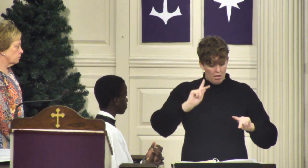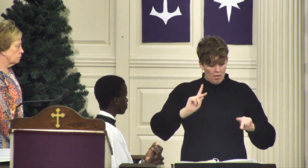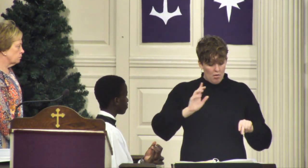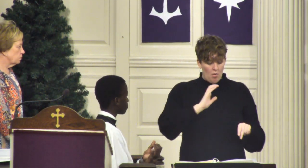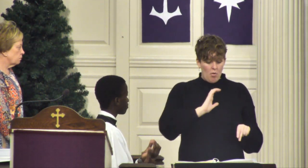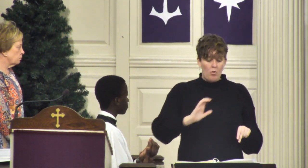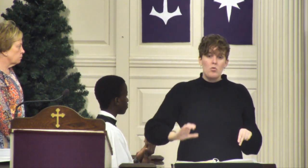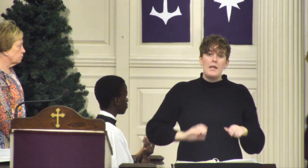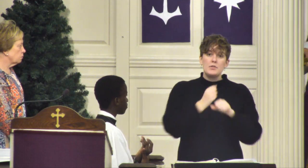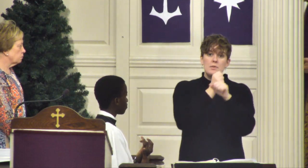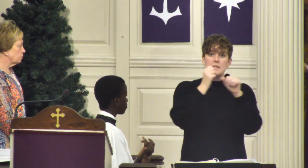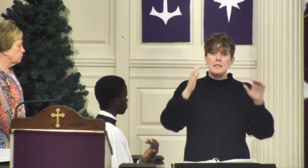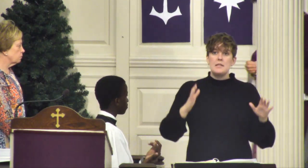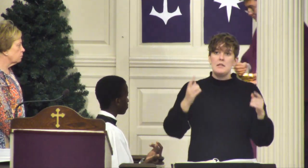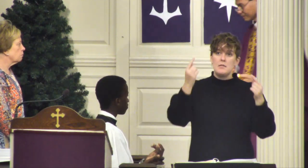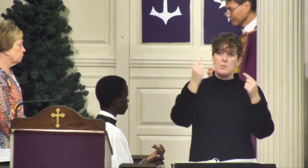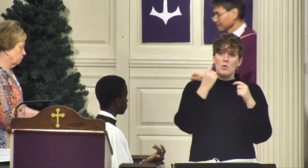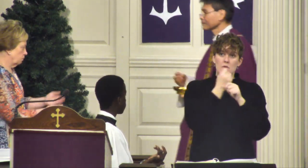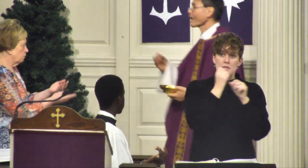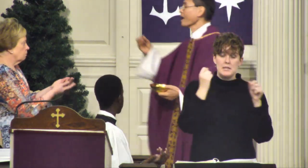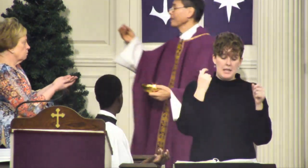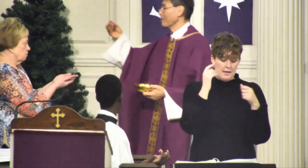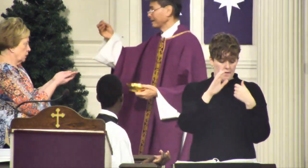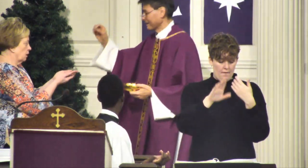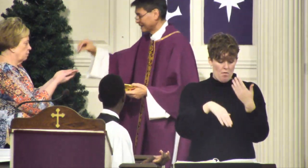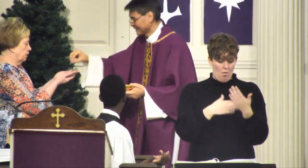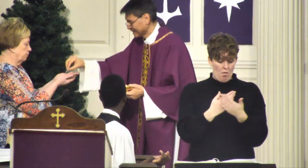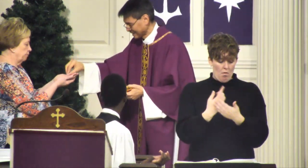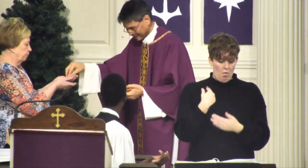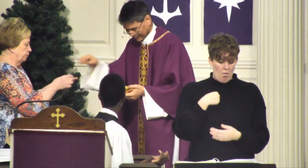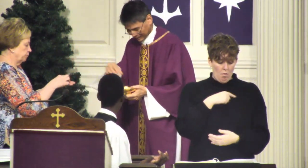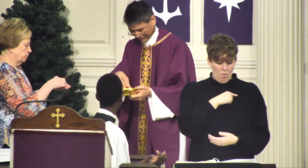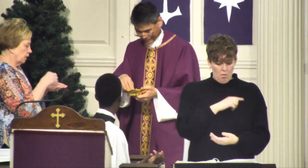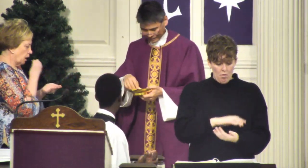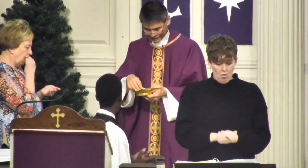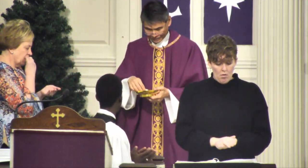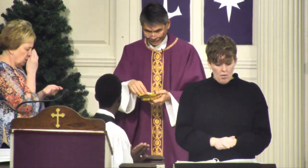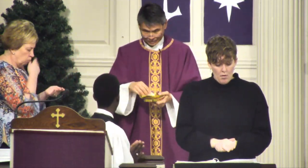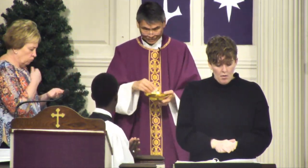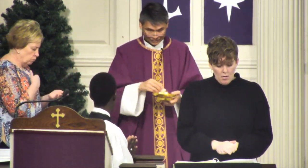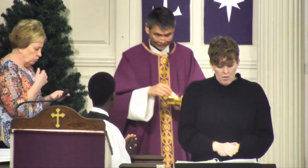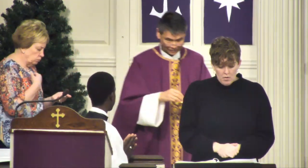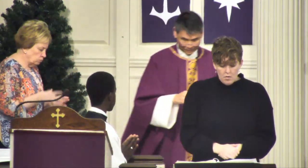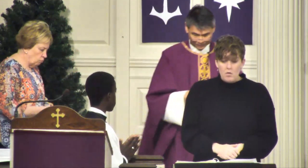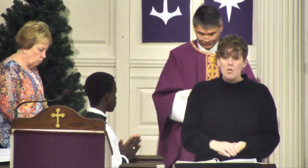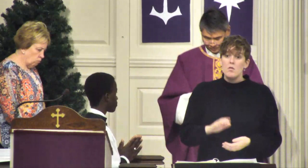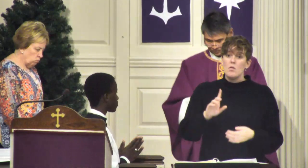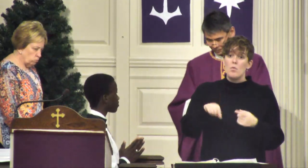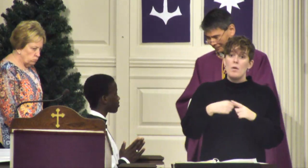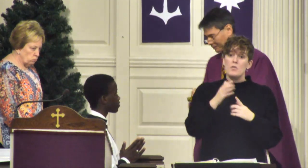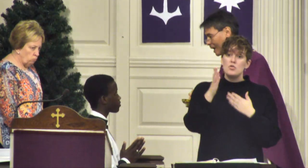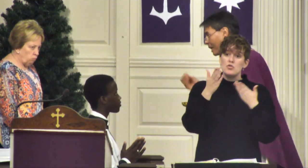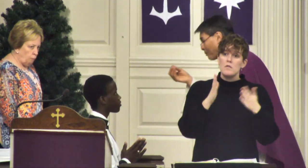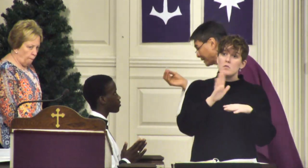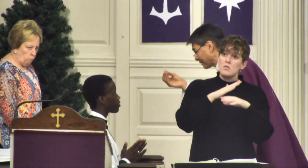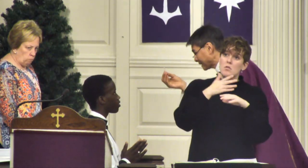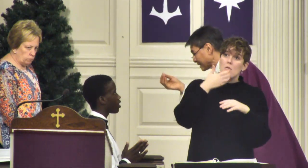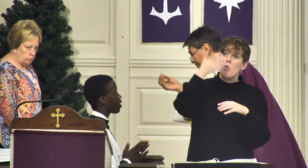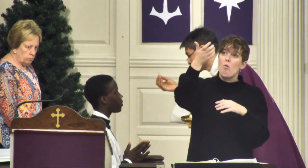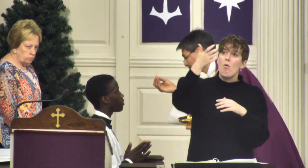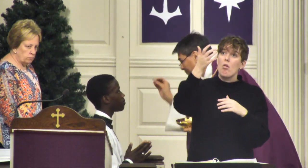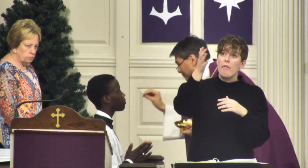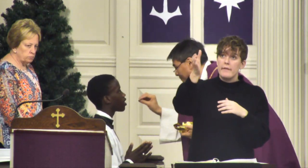O Christ Redeemer, save us all, and hear your servants when